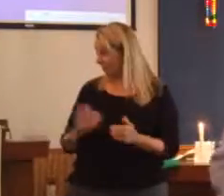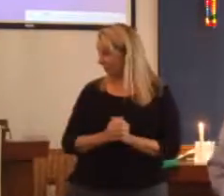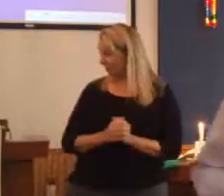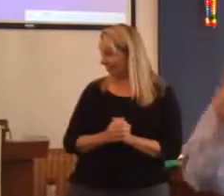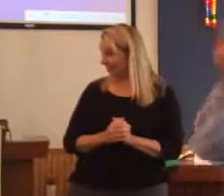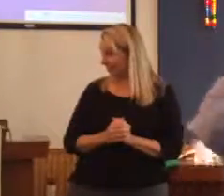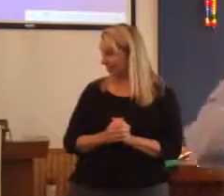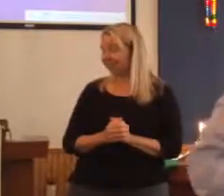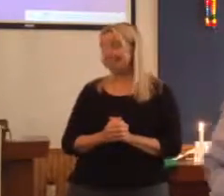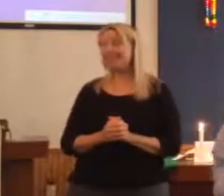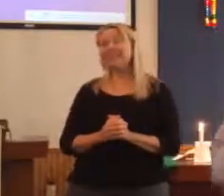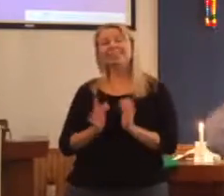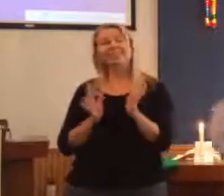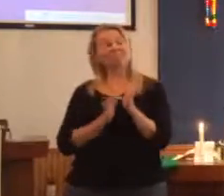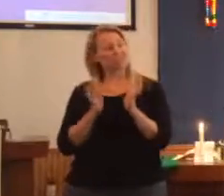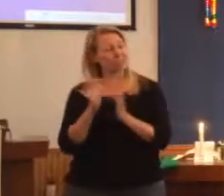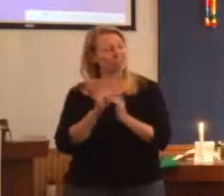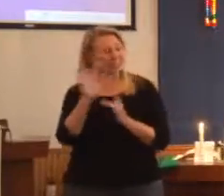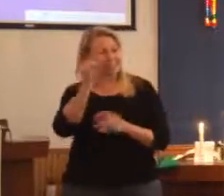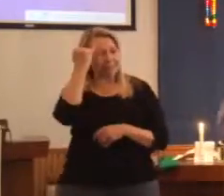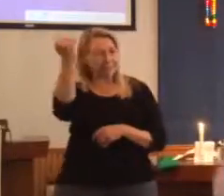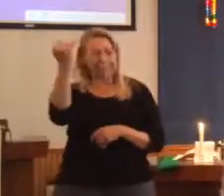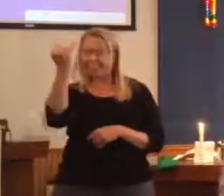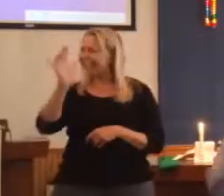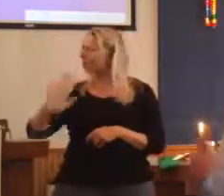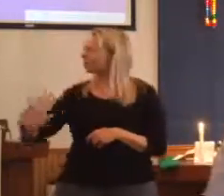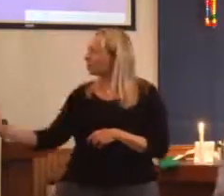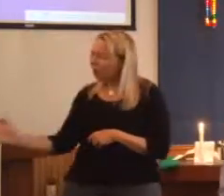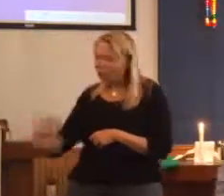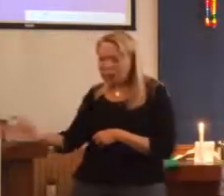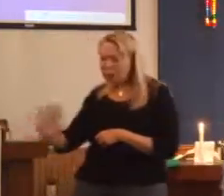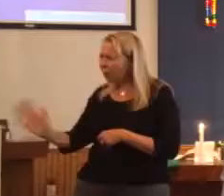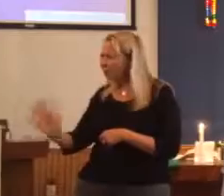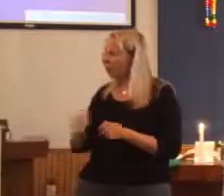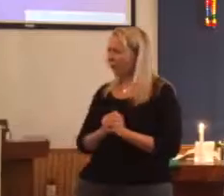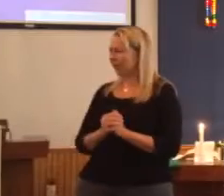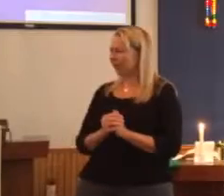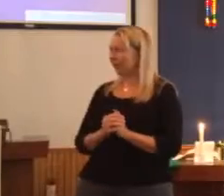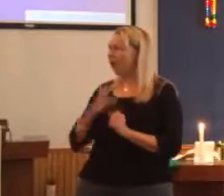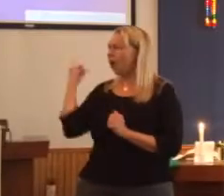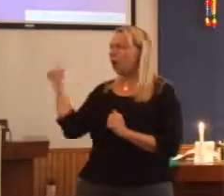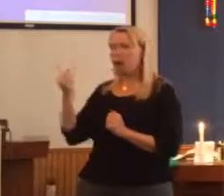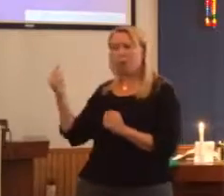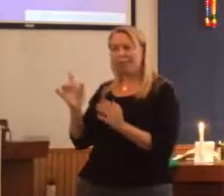But Jesus, as he often does, turns this idea right over on its head.